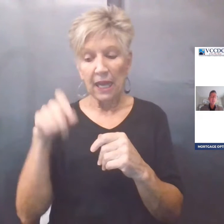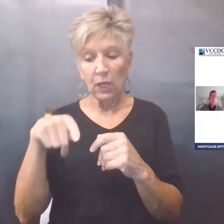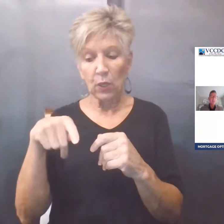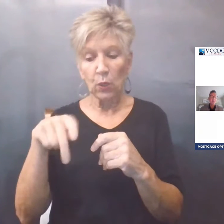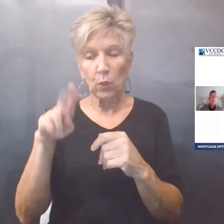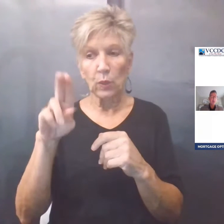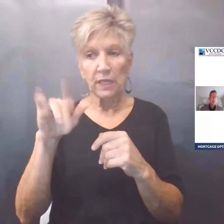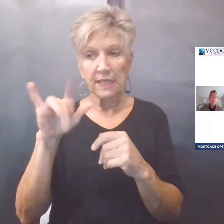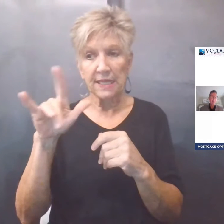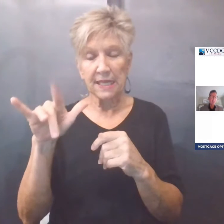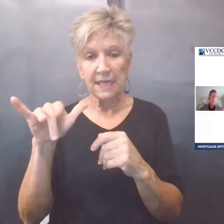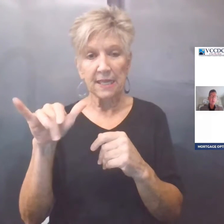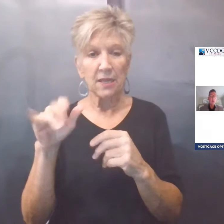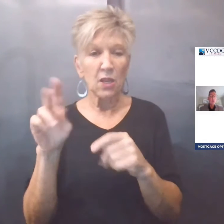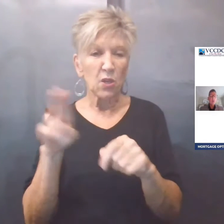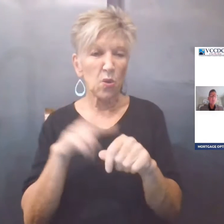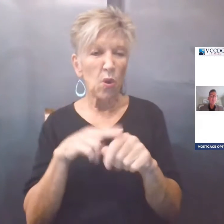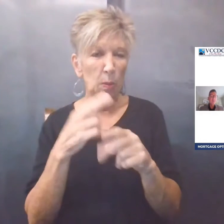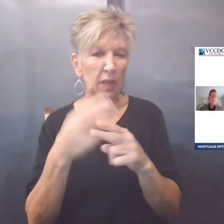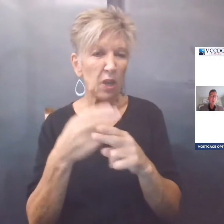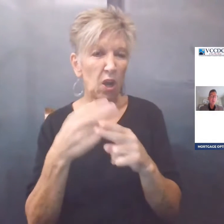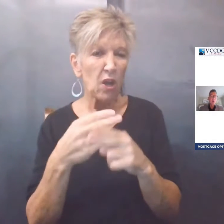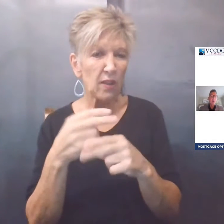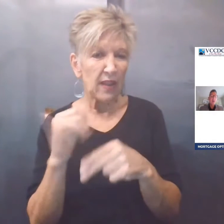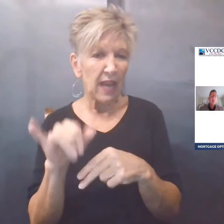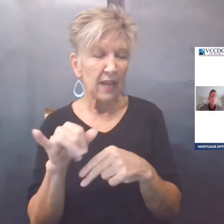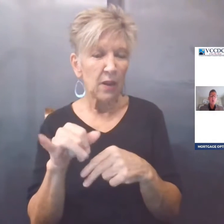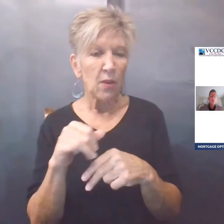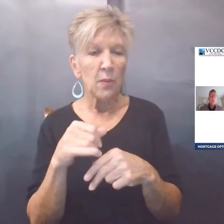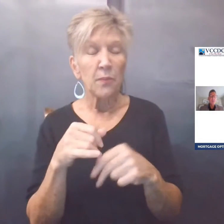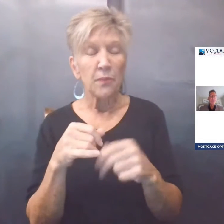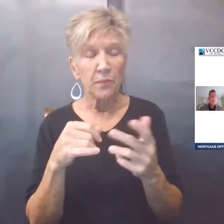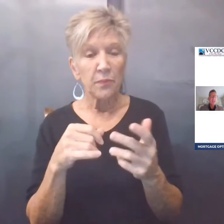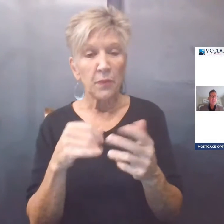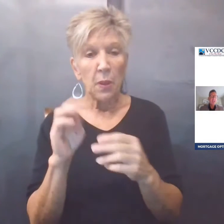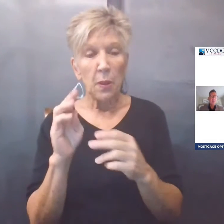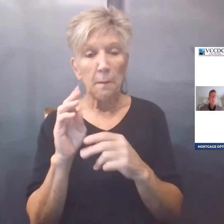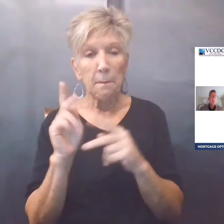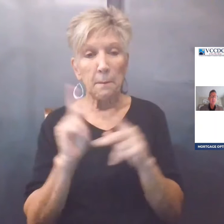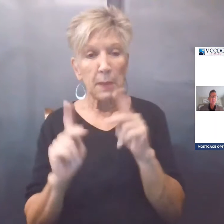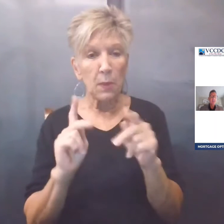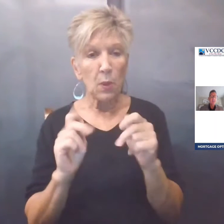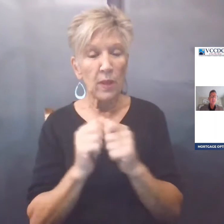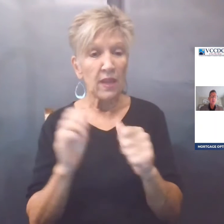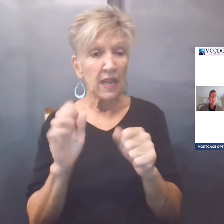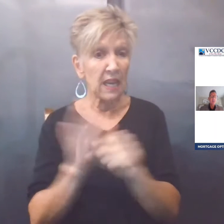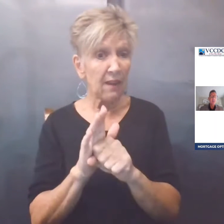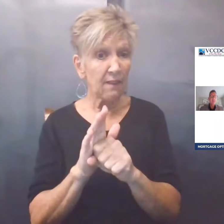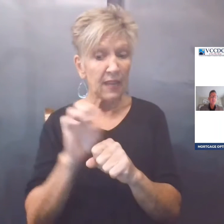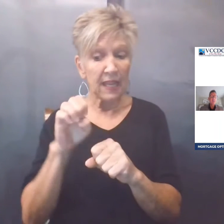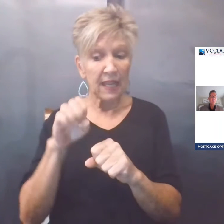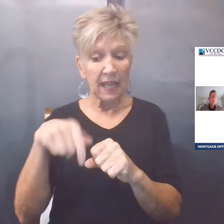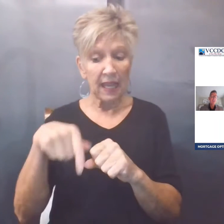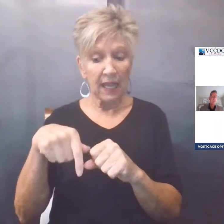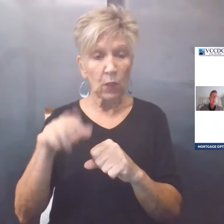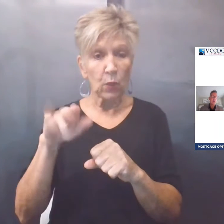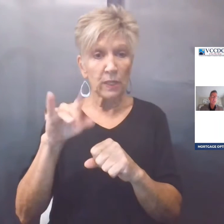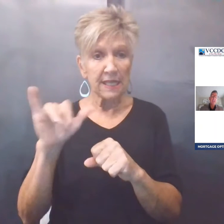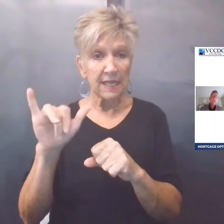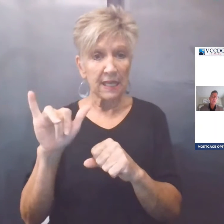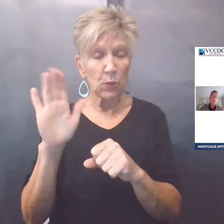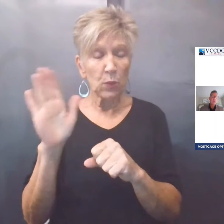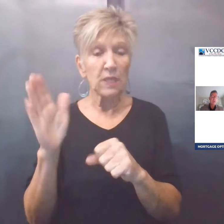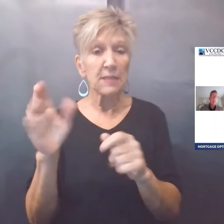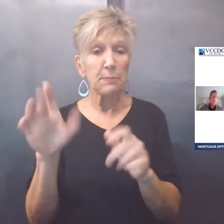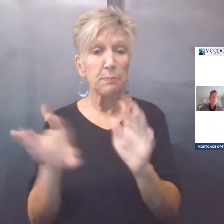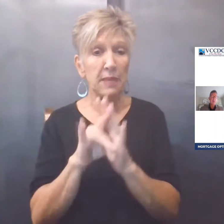standard nomenclature for a home equity loan. So for the most part, borrowers with sufficient equity will select this product if their first mortgage is a low